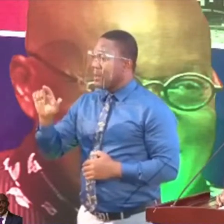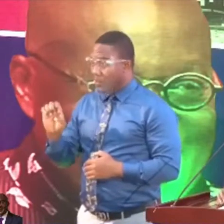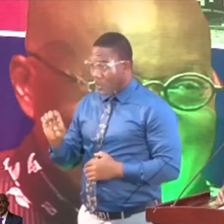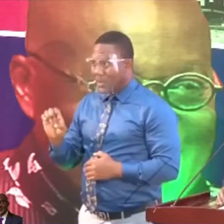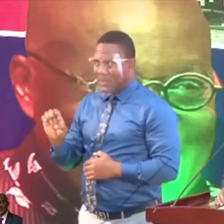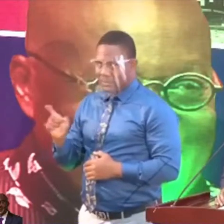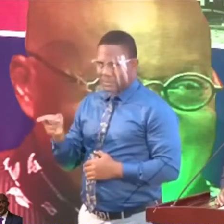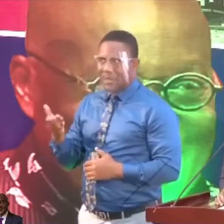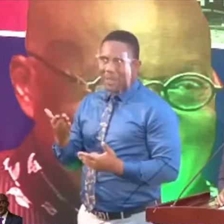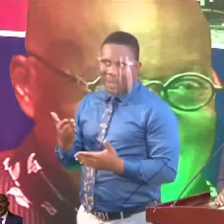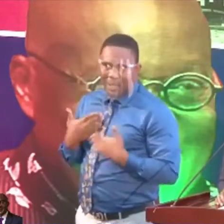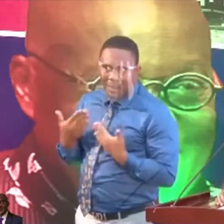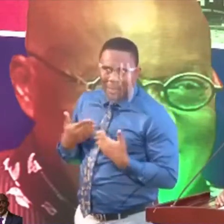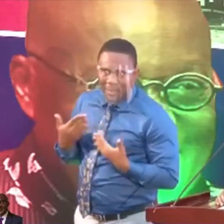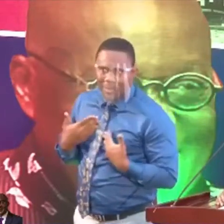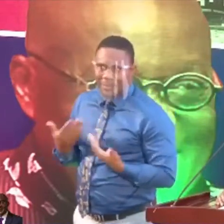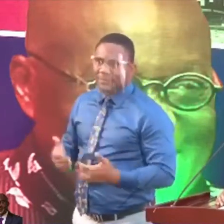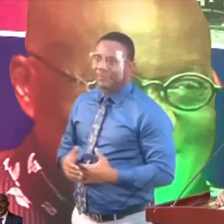happy about them.